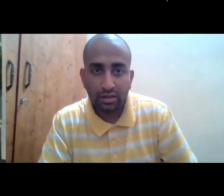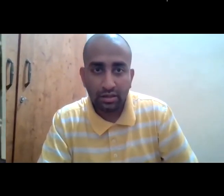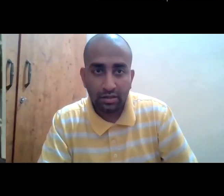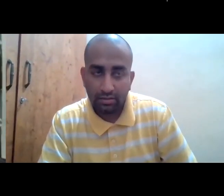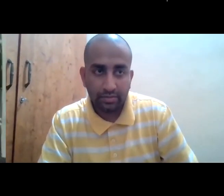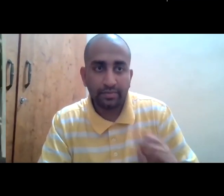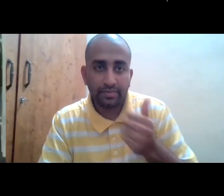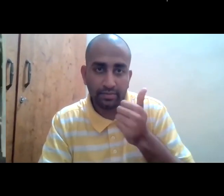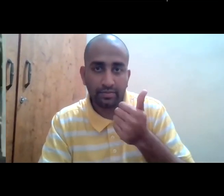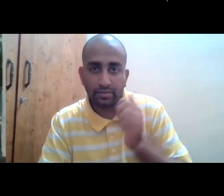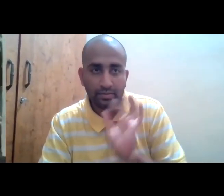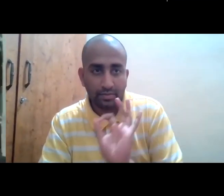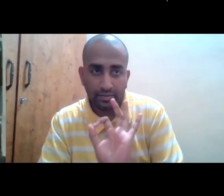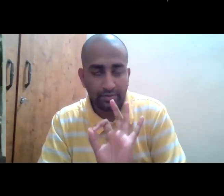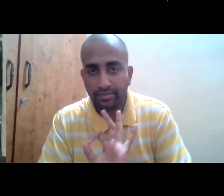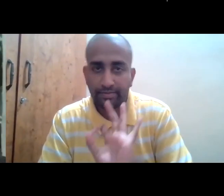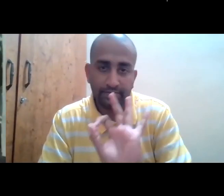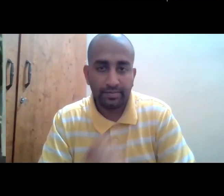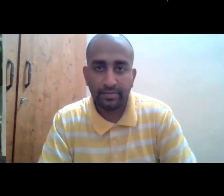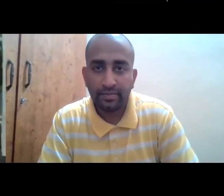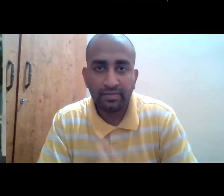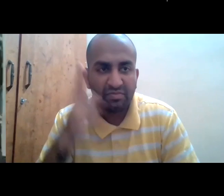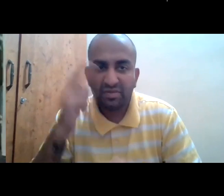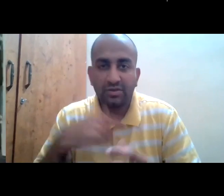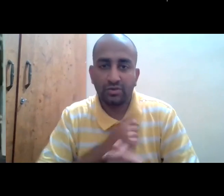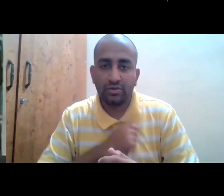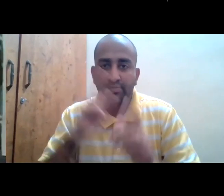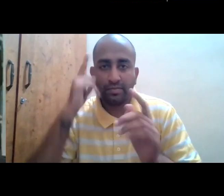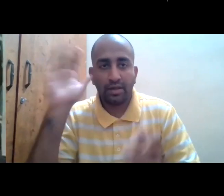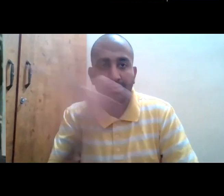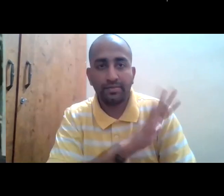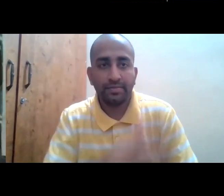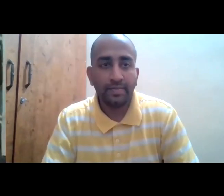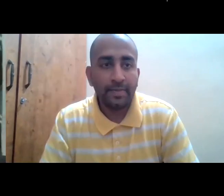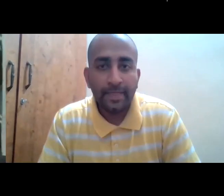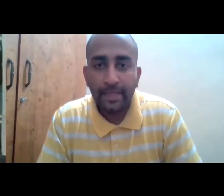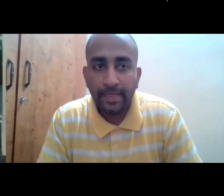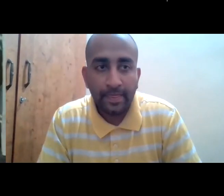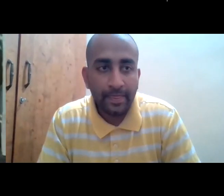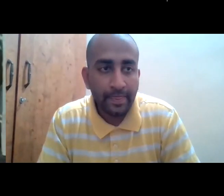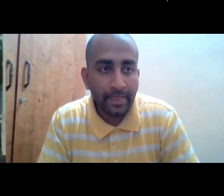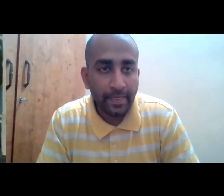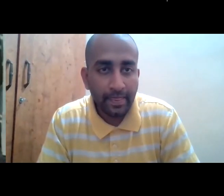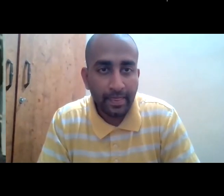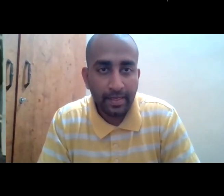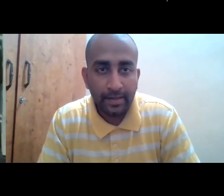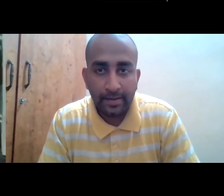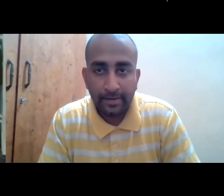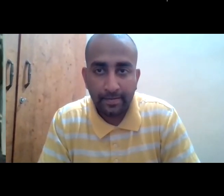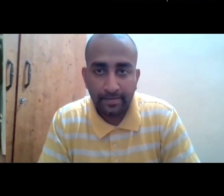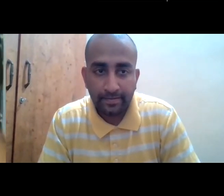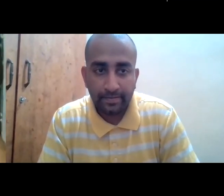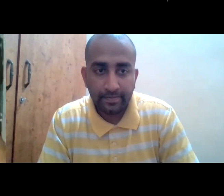the video of Lena. Lena has raised her hand. Okay, sorry. We can't see